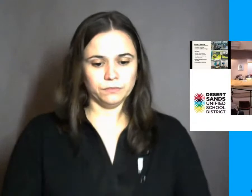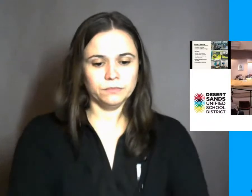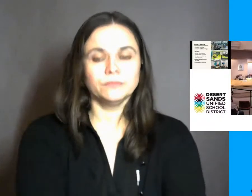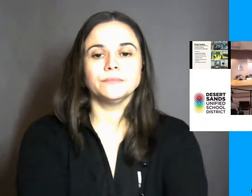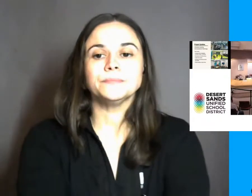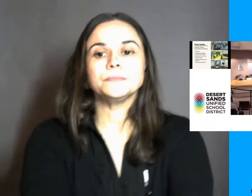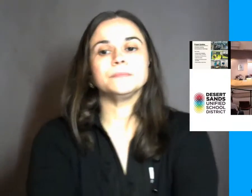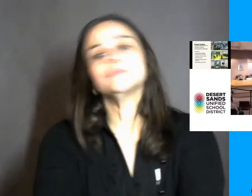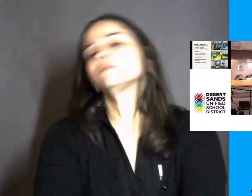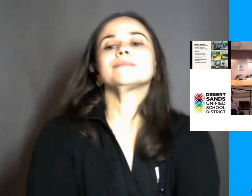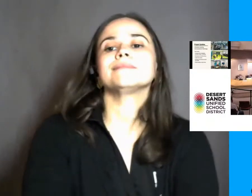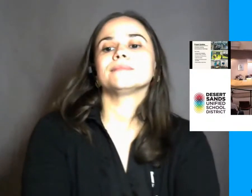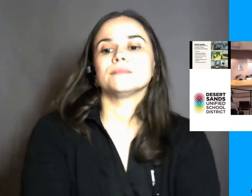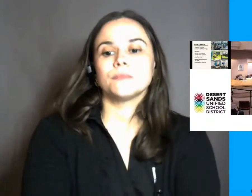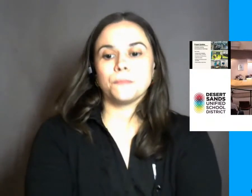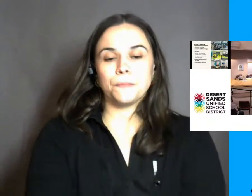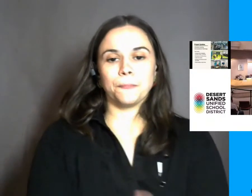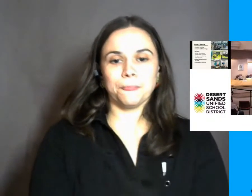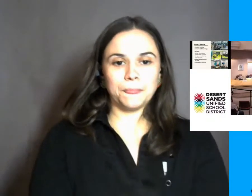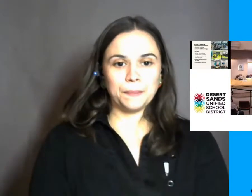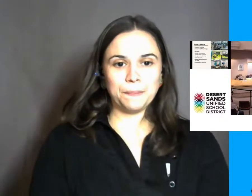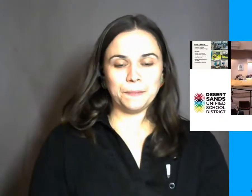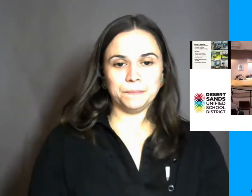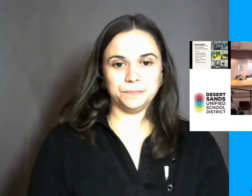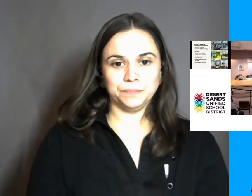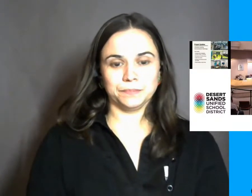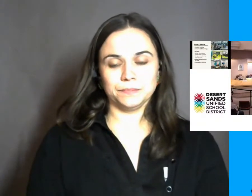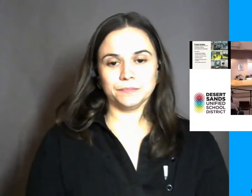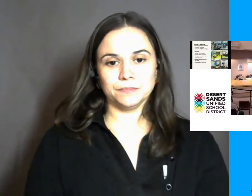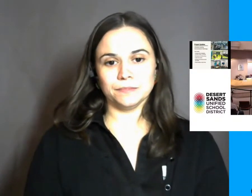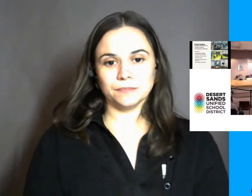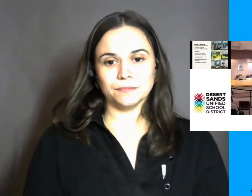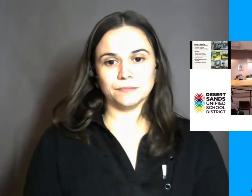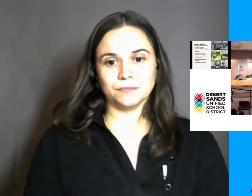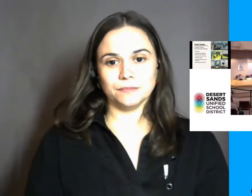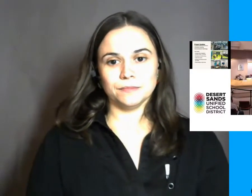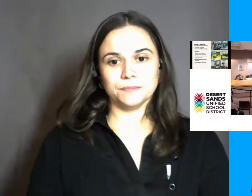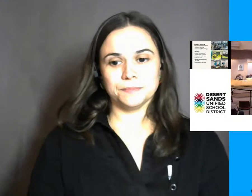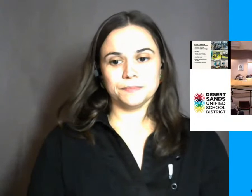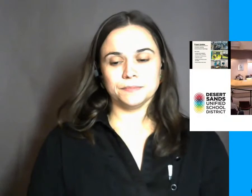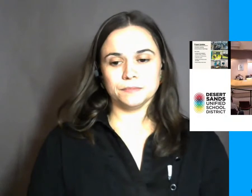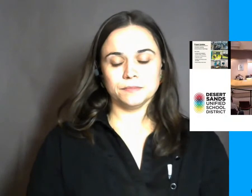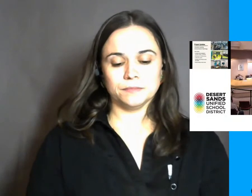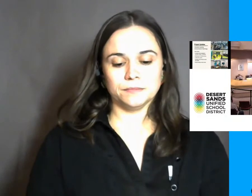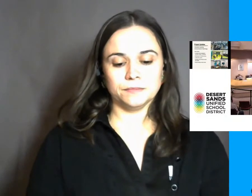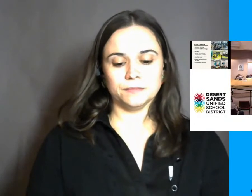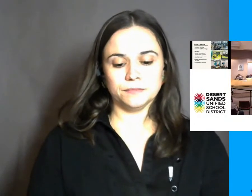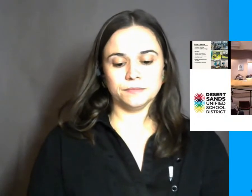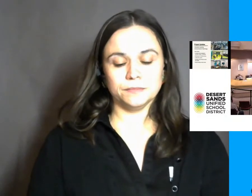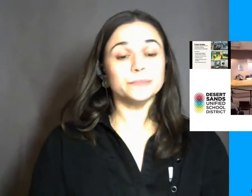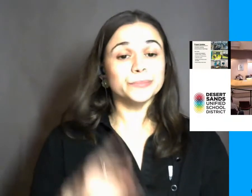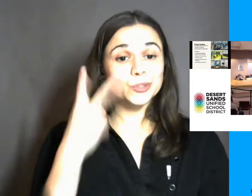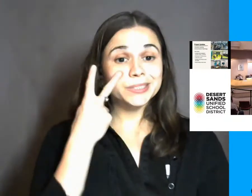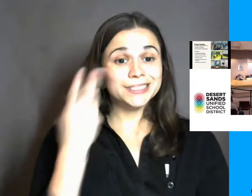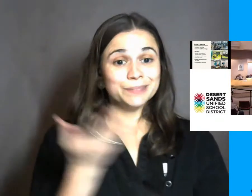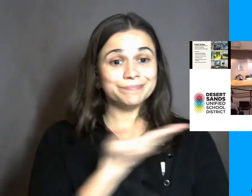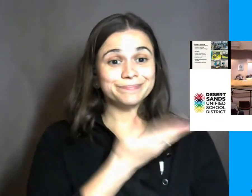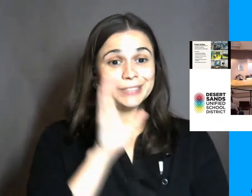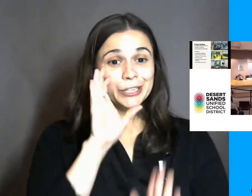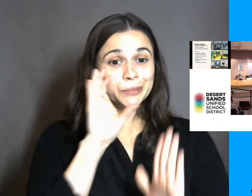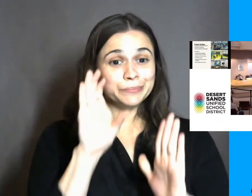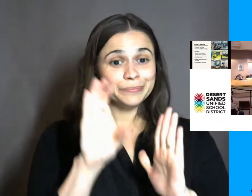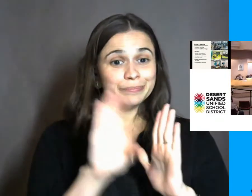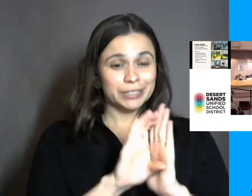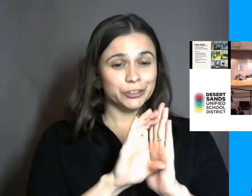environments. And some of these on the right are ones that you already have. Excuse me. Looking to middle school, which we were fortunate enough to work on,